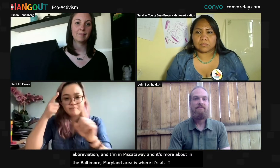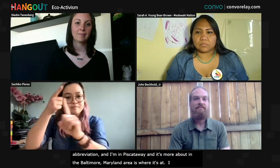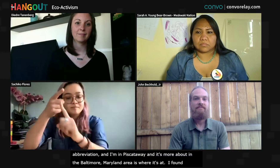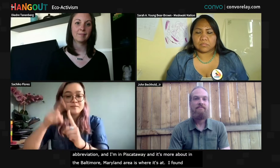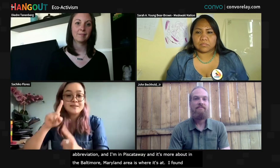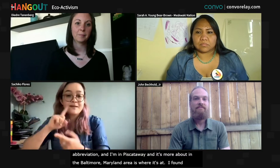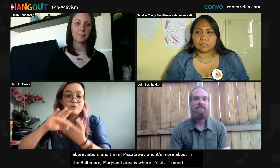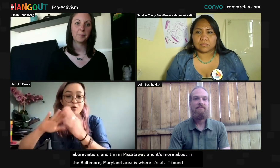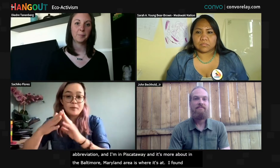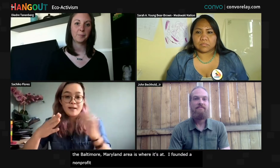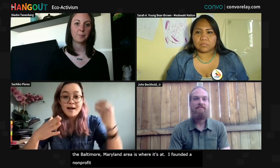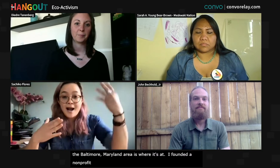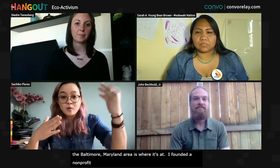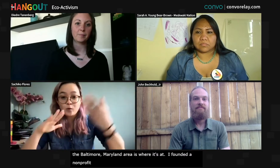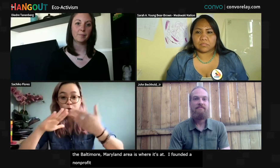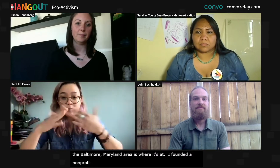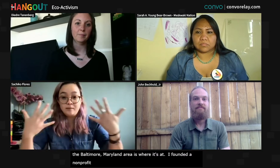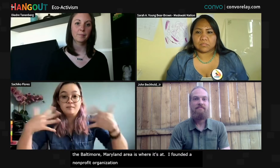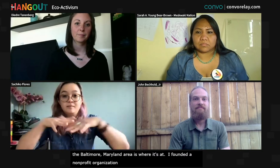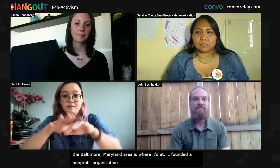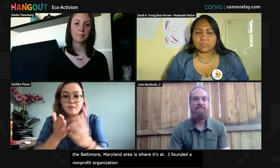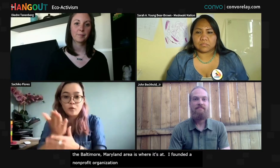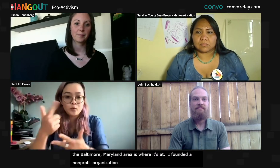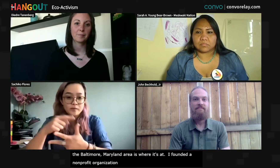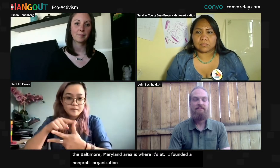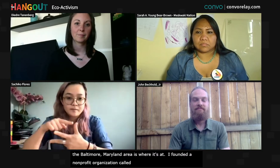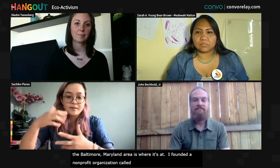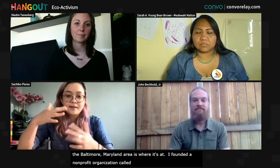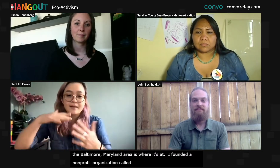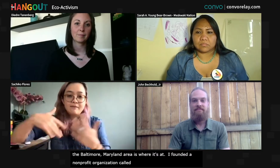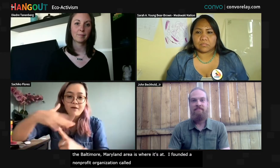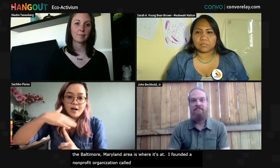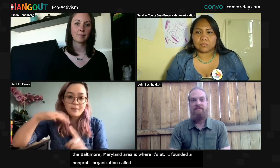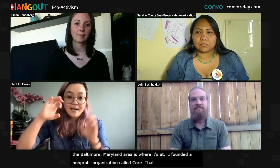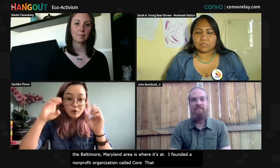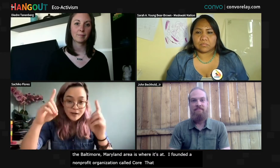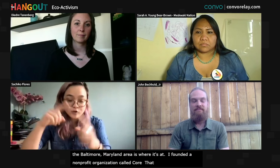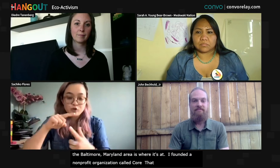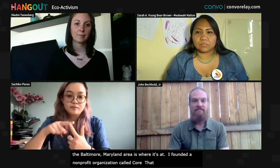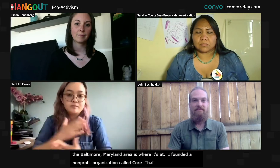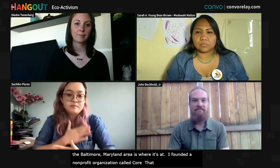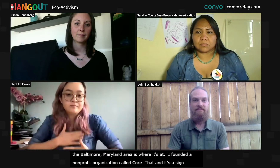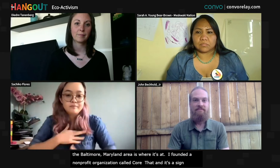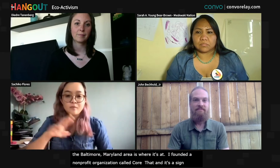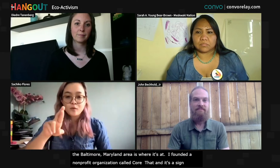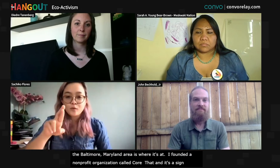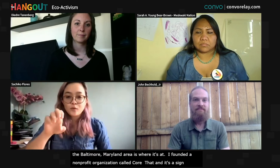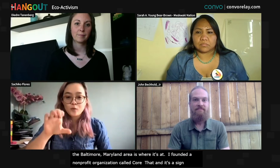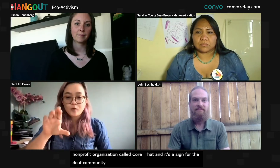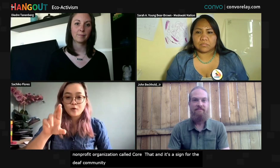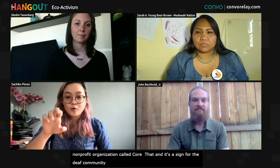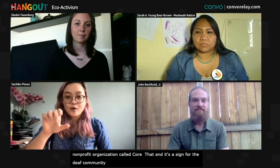is the name, this is a sign, and it's really the goals for the deaf community to get outdoors. We provide environmental